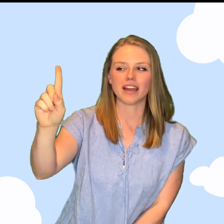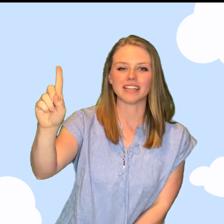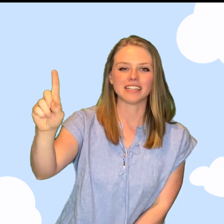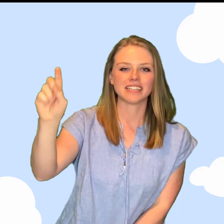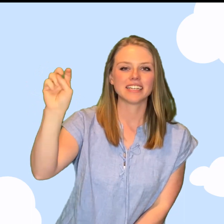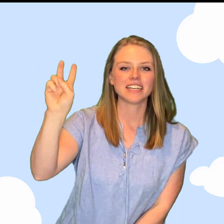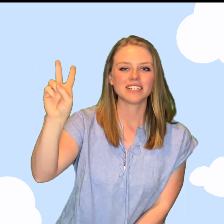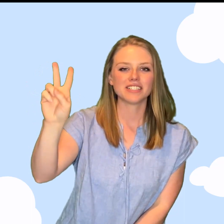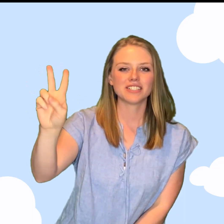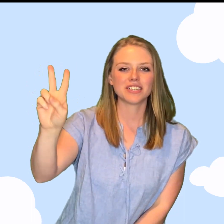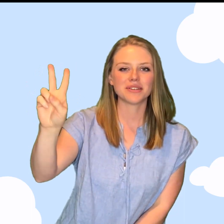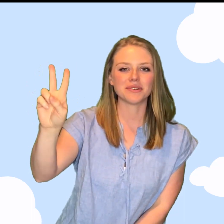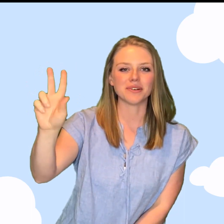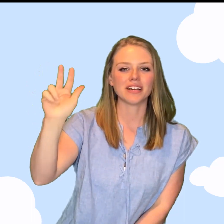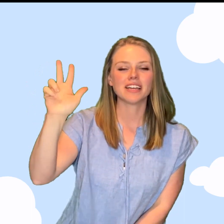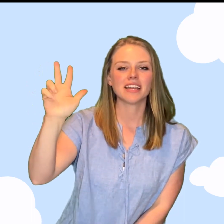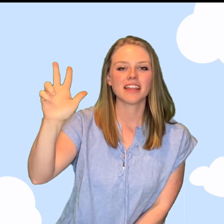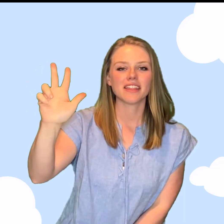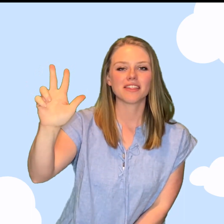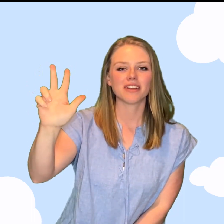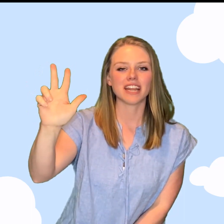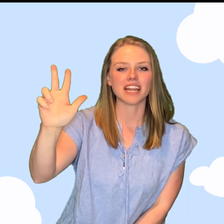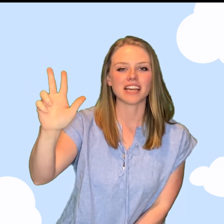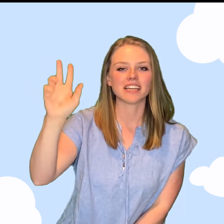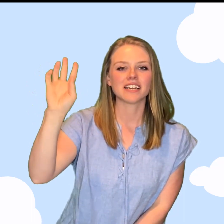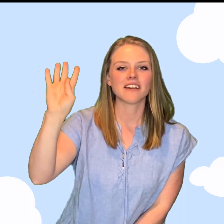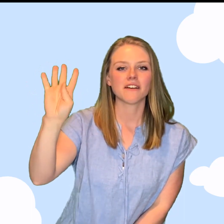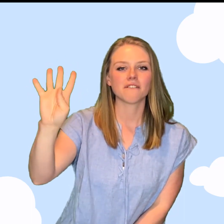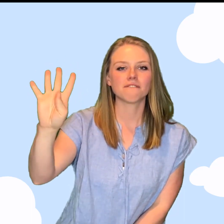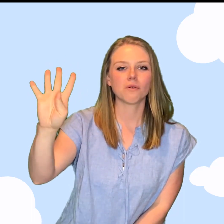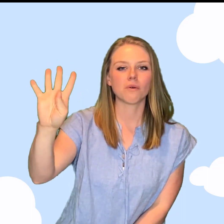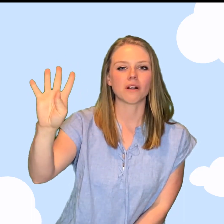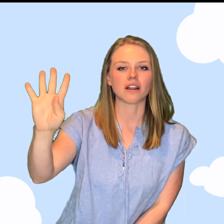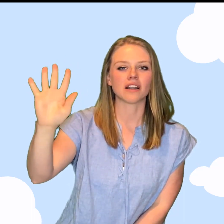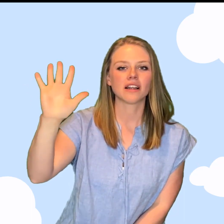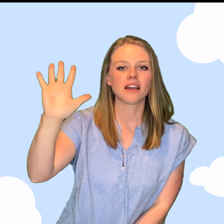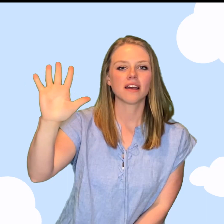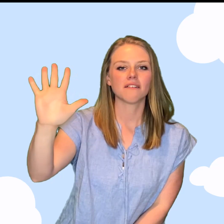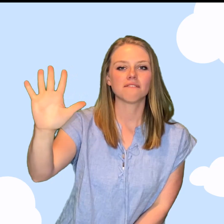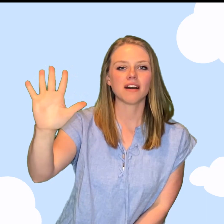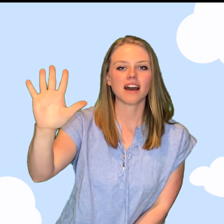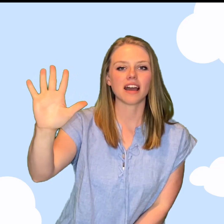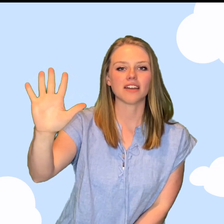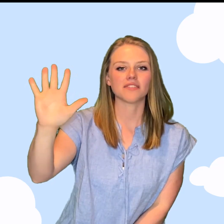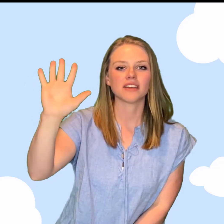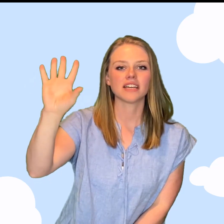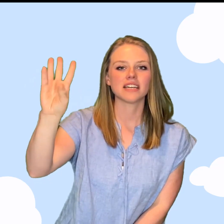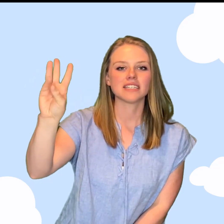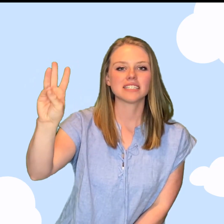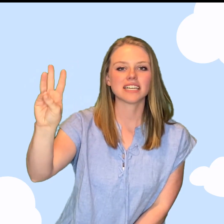1, 2, 3, 4, 5,